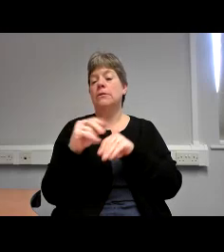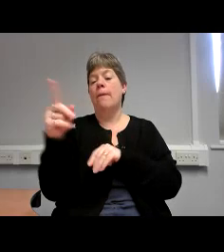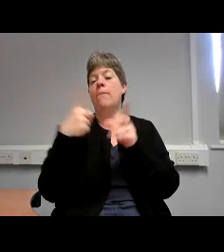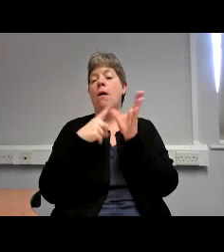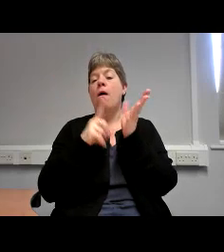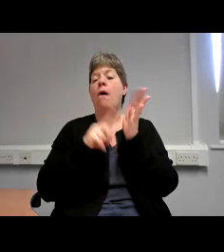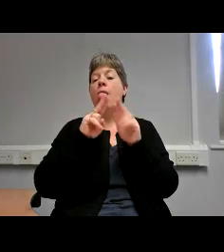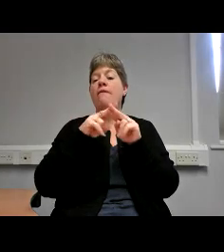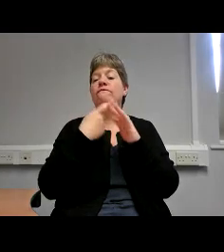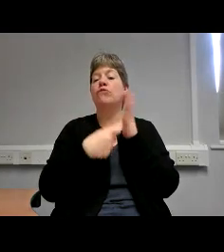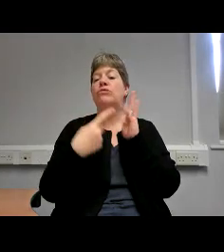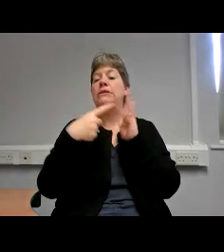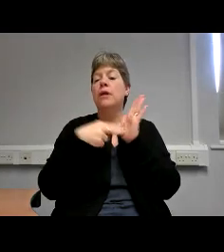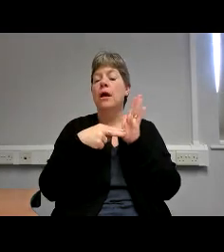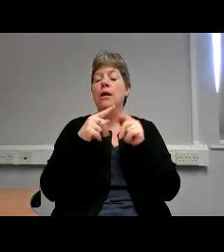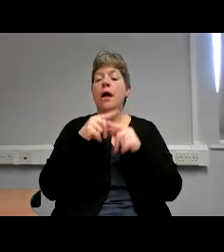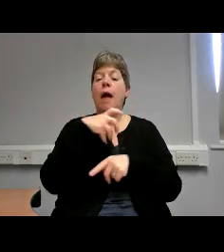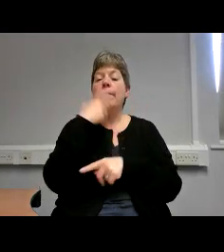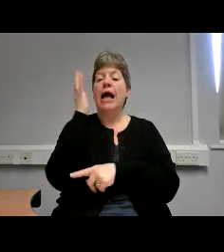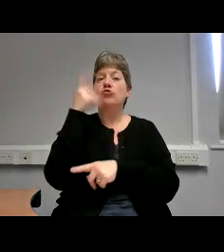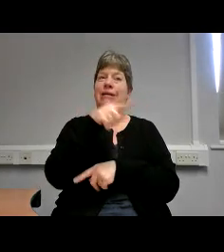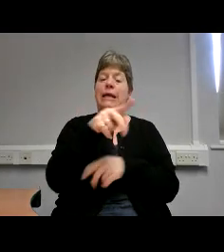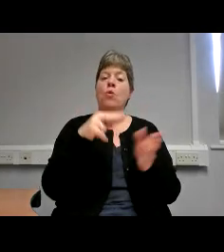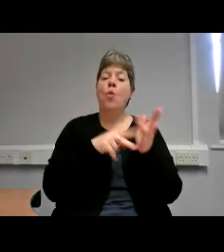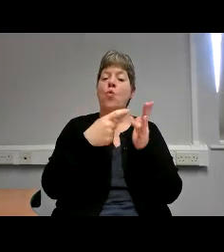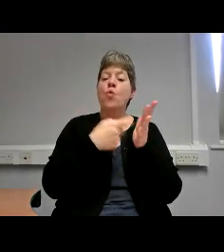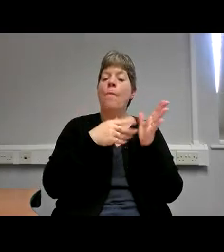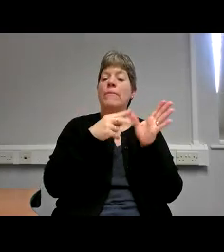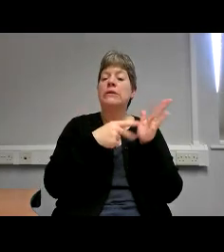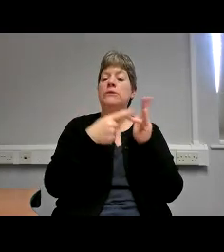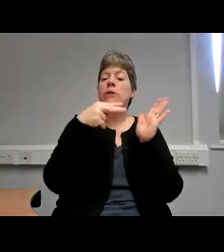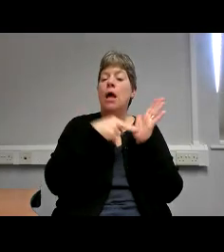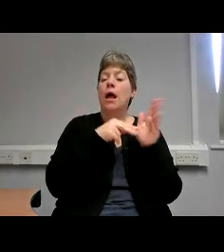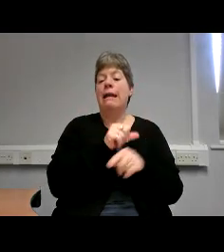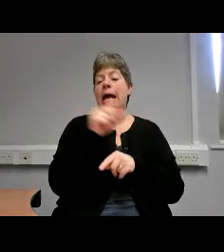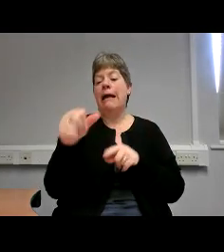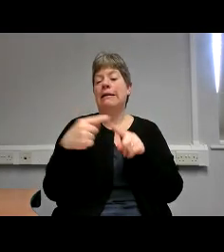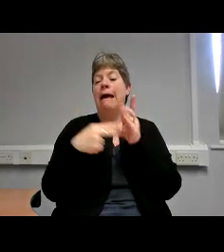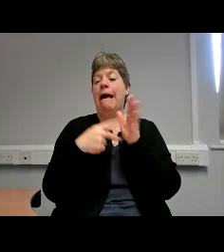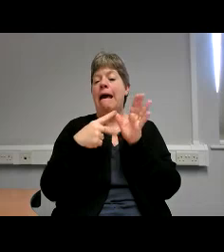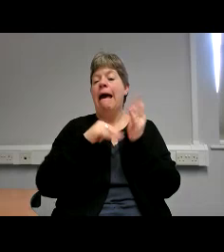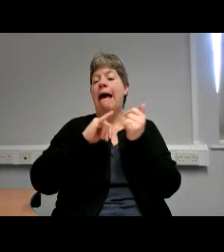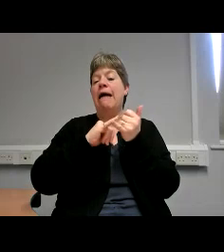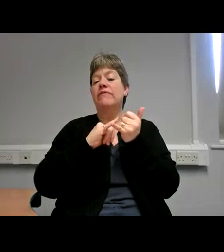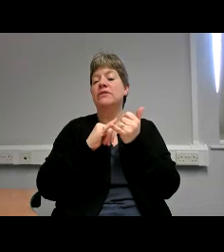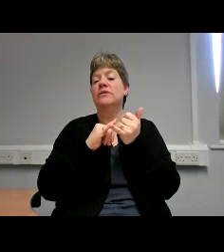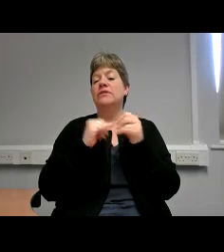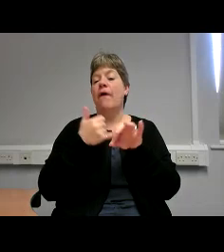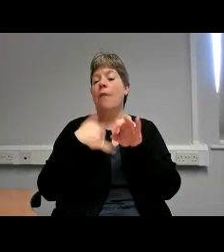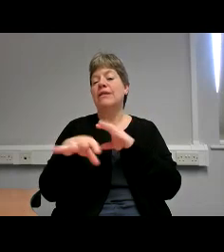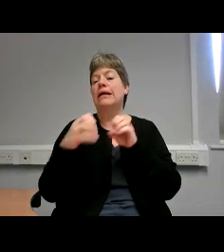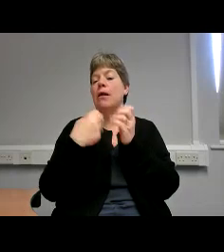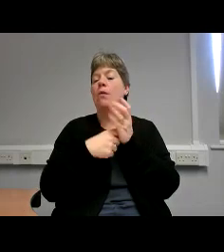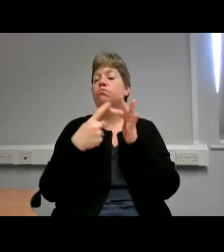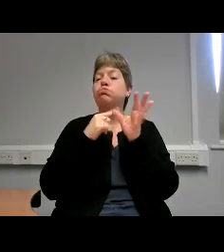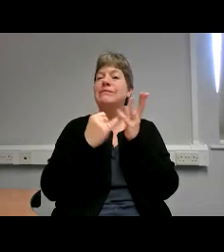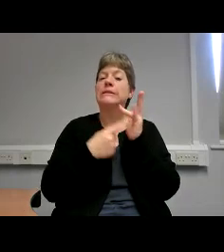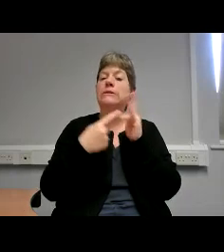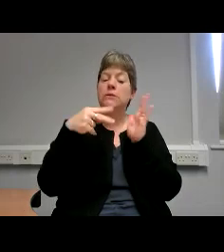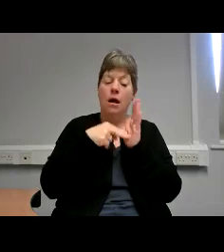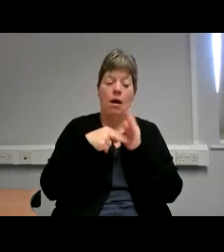the Pear Tree Pharmacy in Normanton, and the Evans Pharmacy in Breaston. And this is really